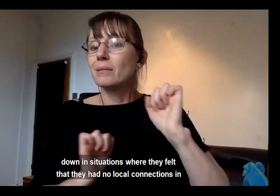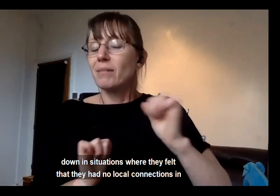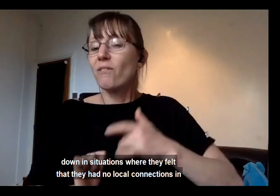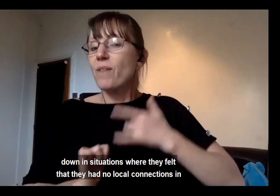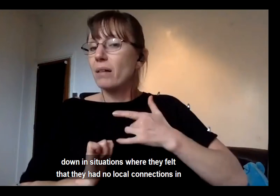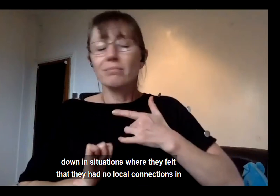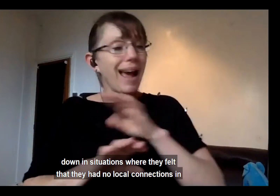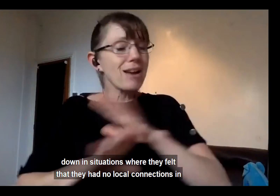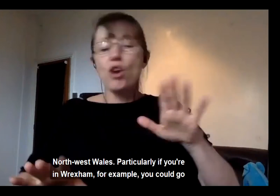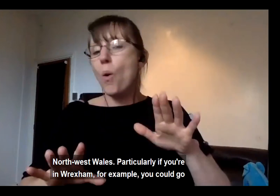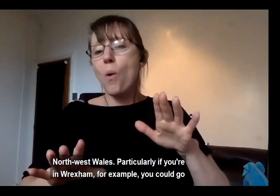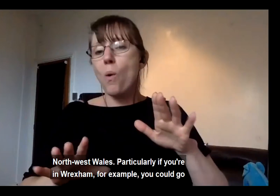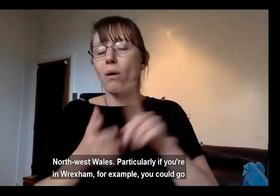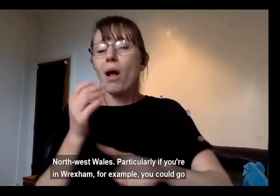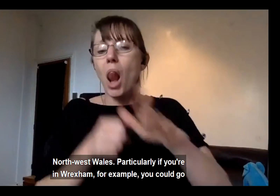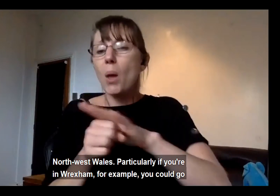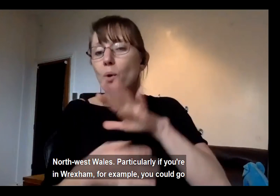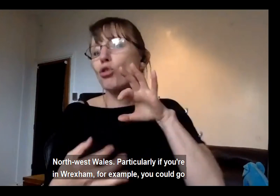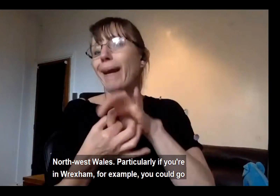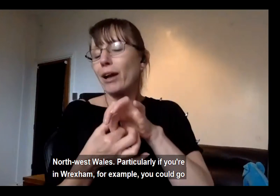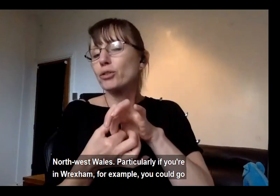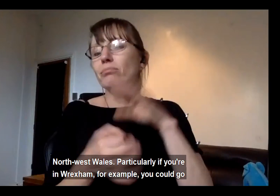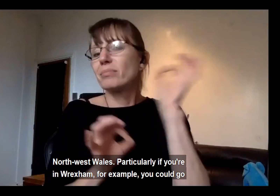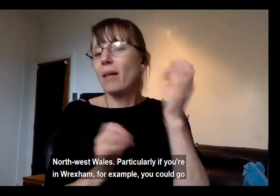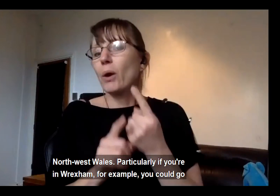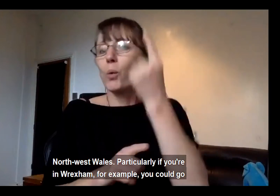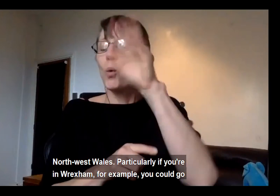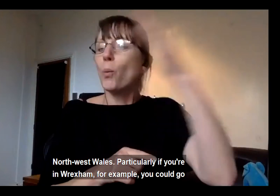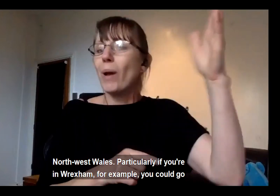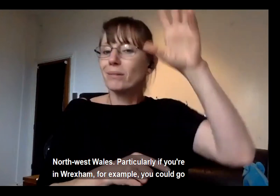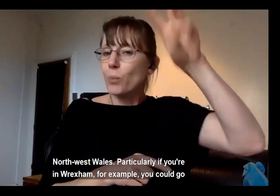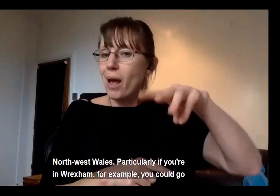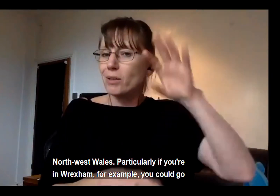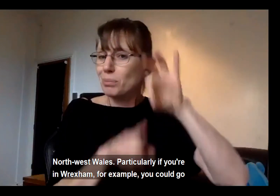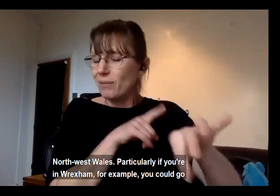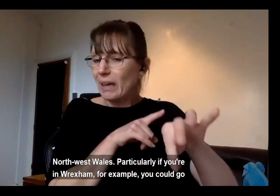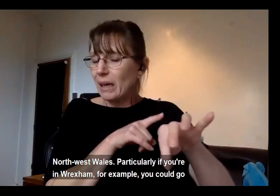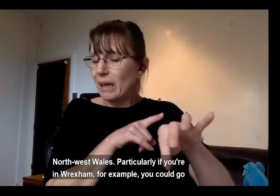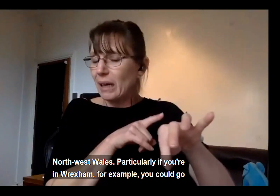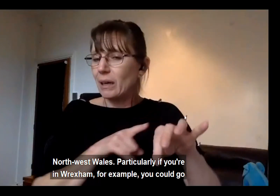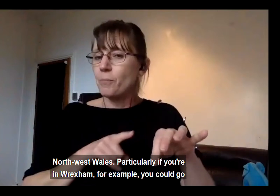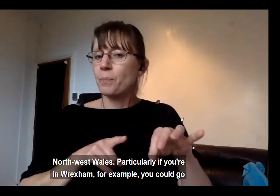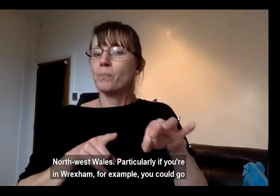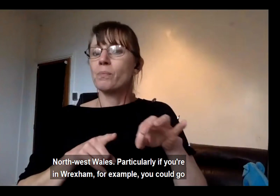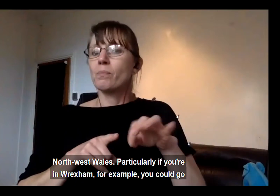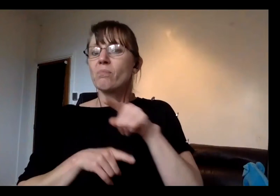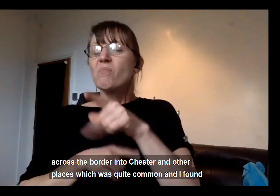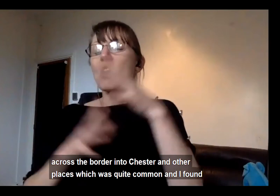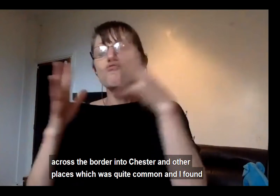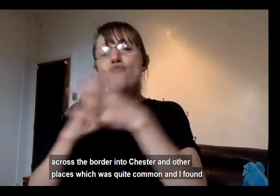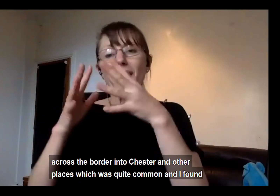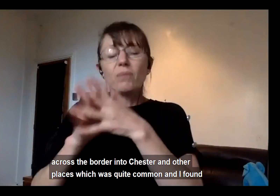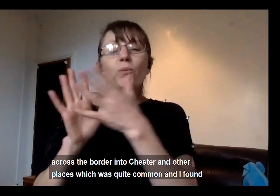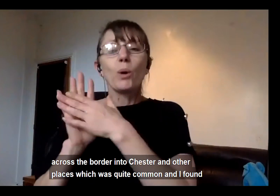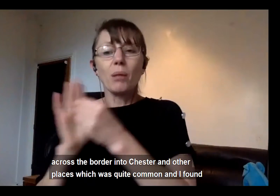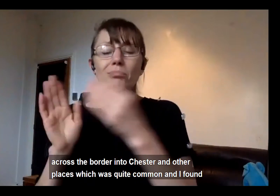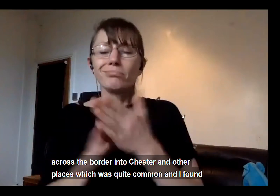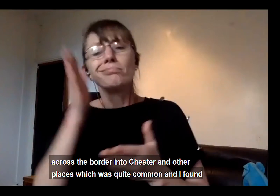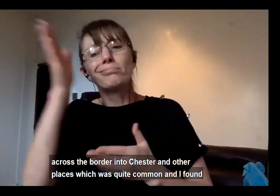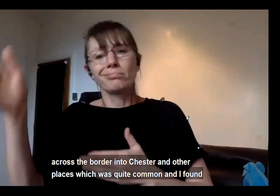had no local connections in North West Wales, particularly. If you were in Wrexham, for example, you could go across